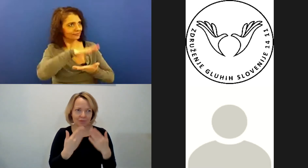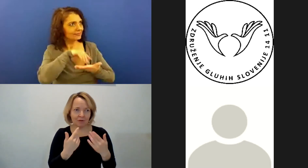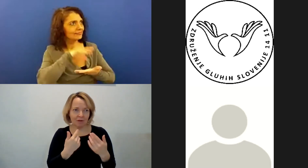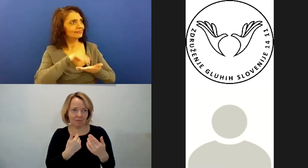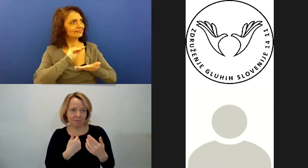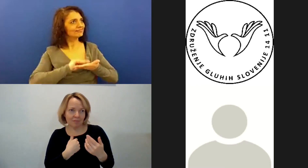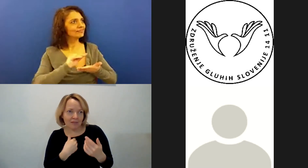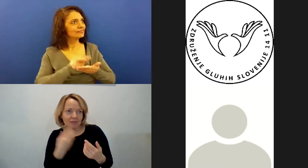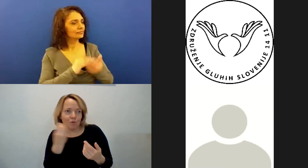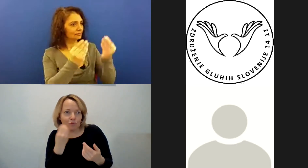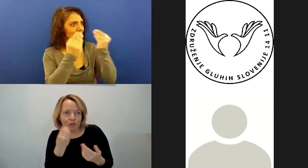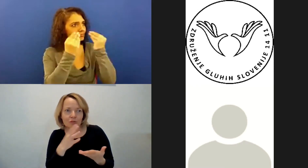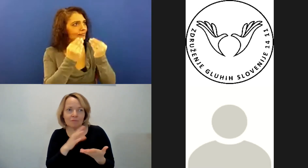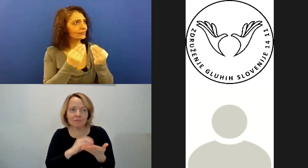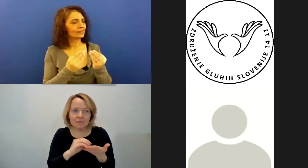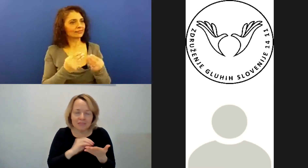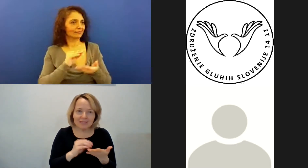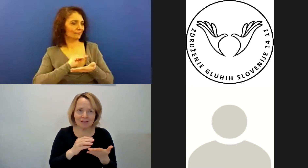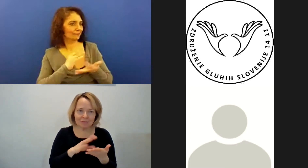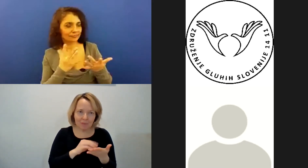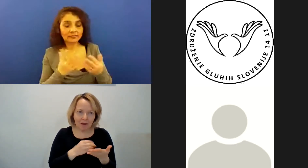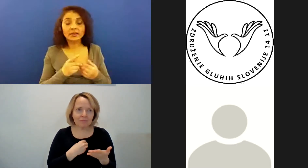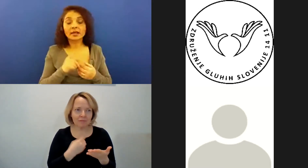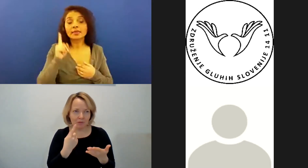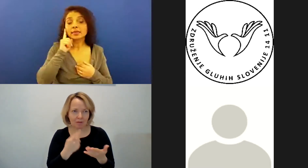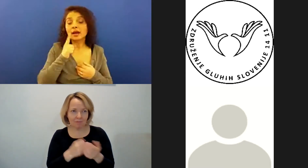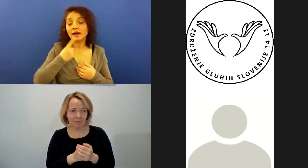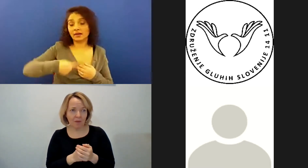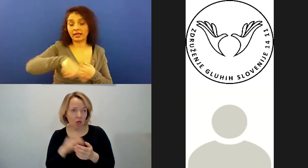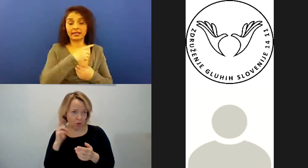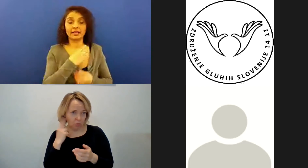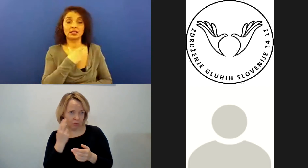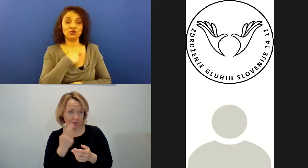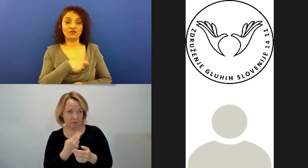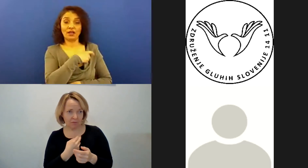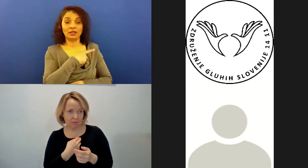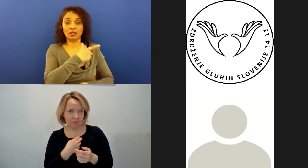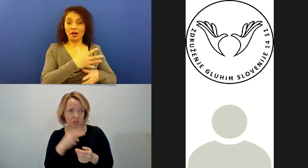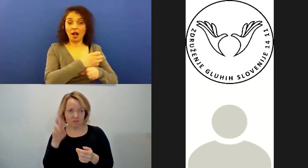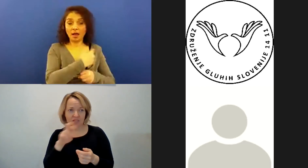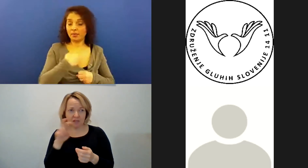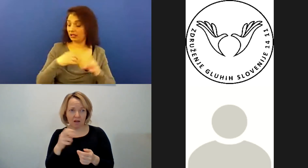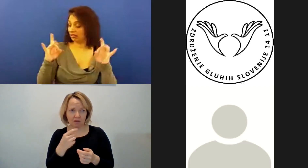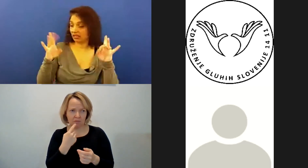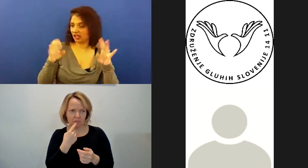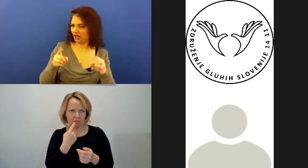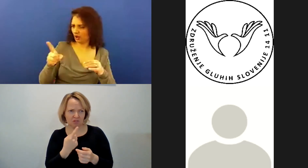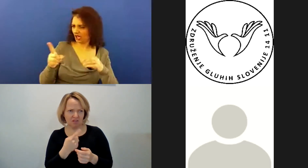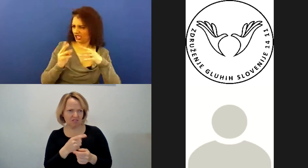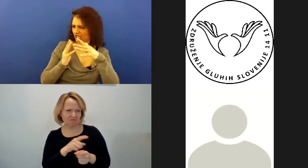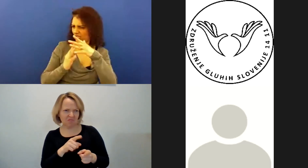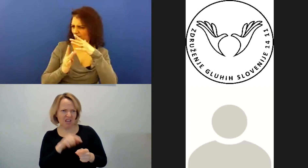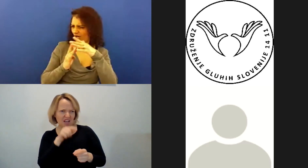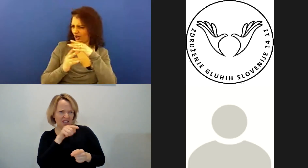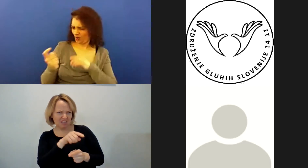As I entered a deaf club and I asked the people there to ask me to educate me to learn to read and write